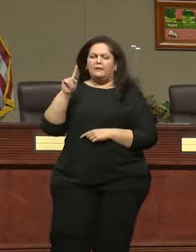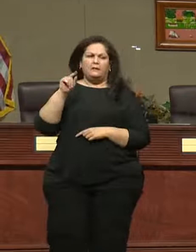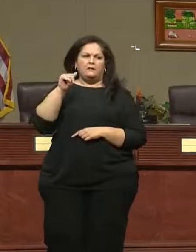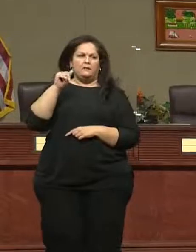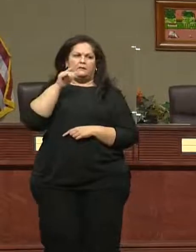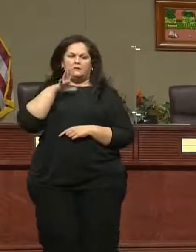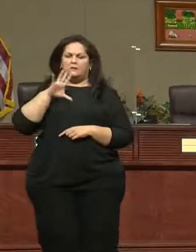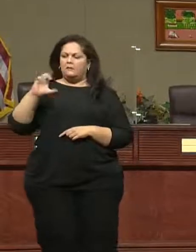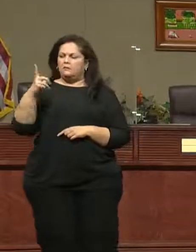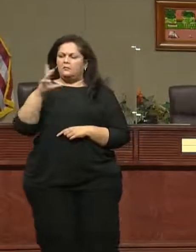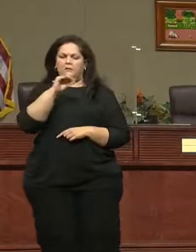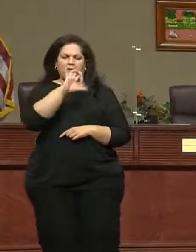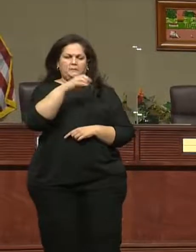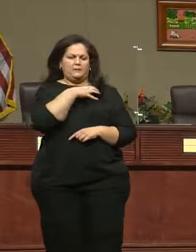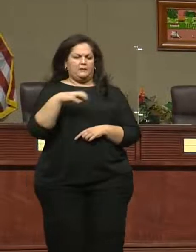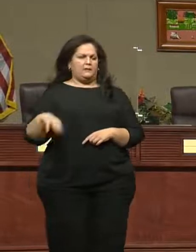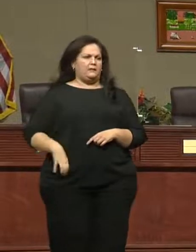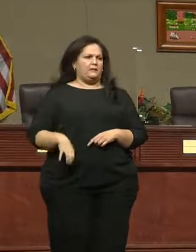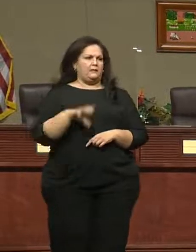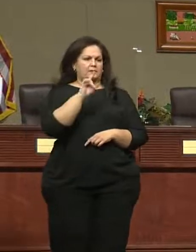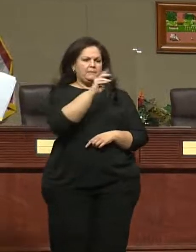La primera sería...